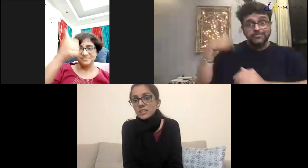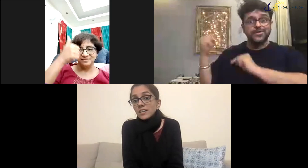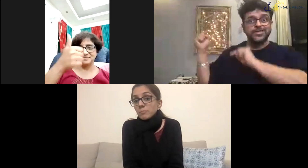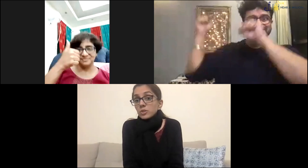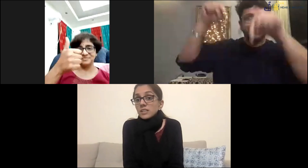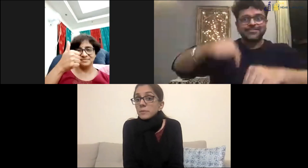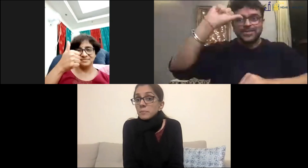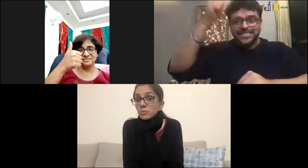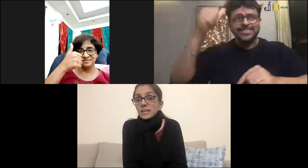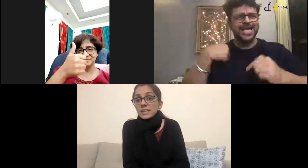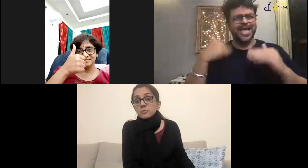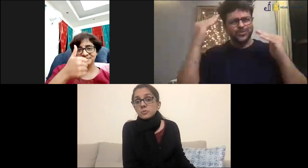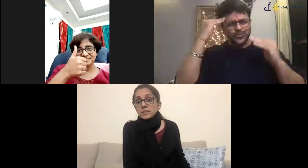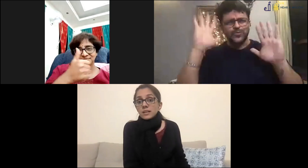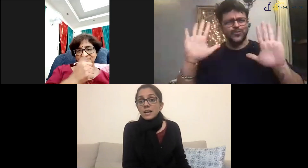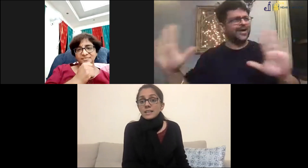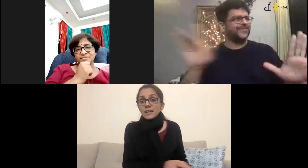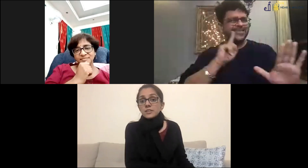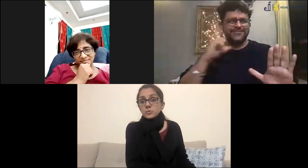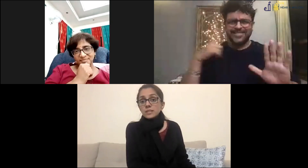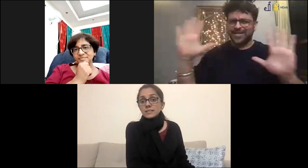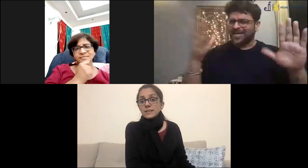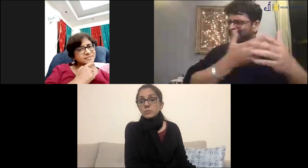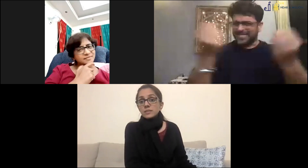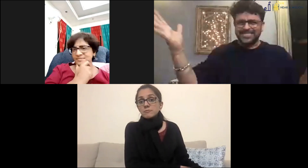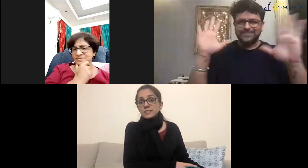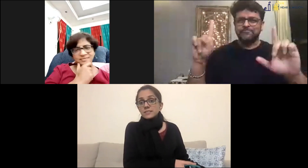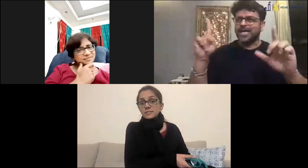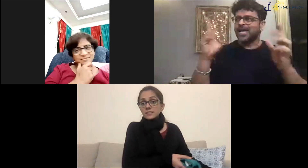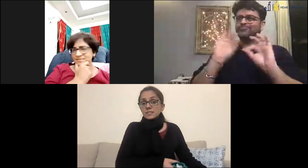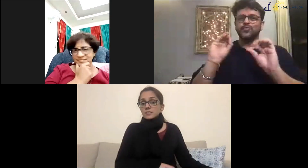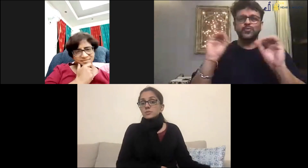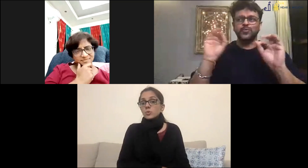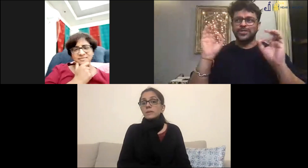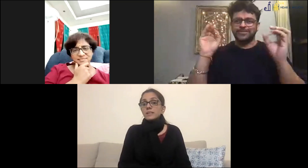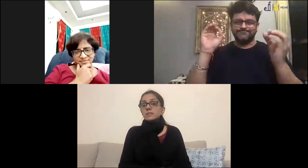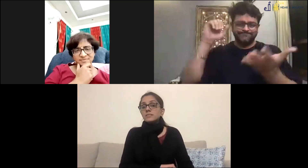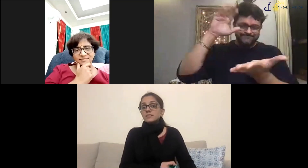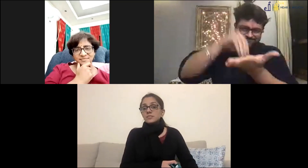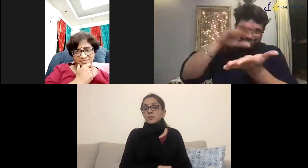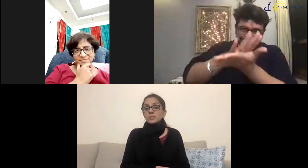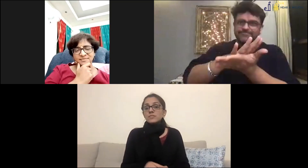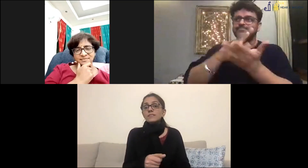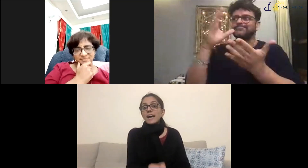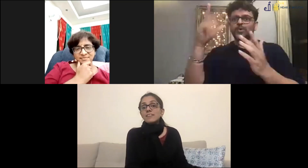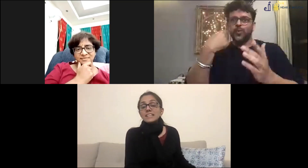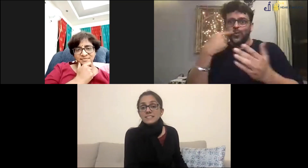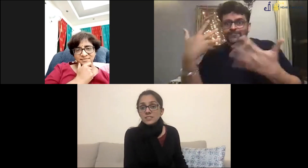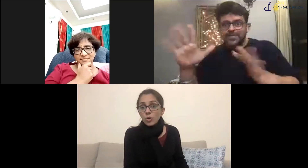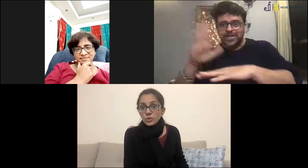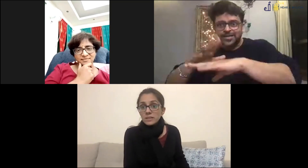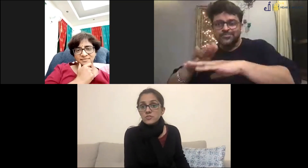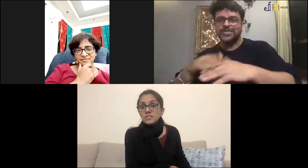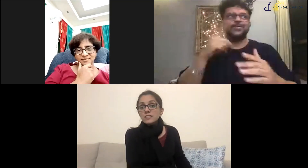country. Because I remember when I came to India and I knew that there were deaf leaders, there were so many, but we did not have